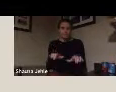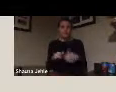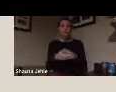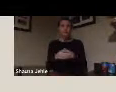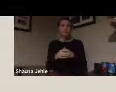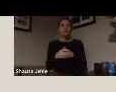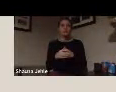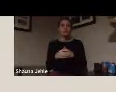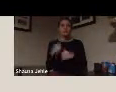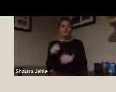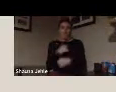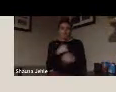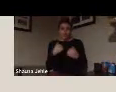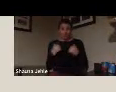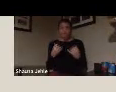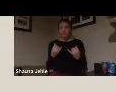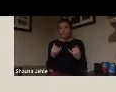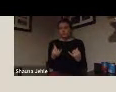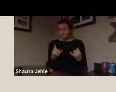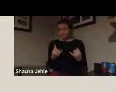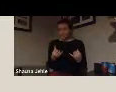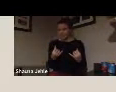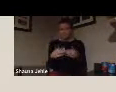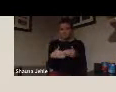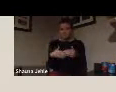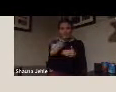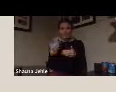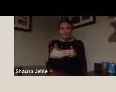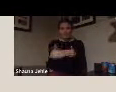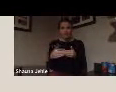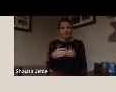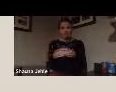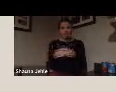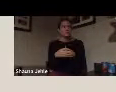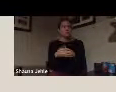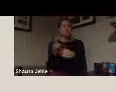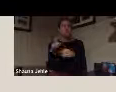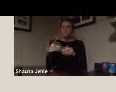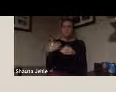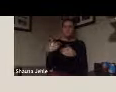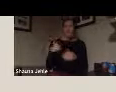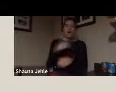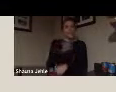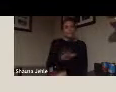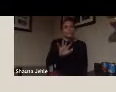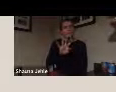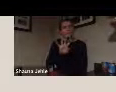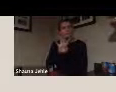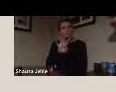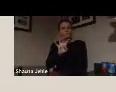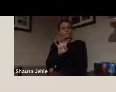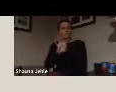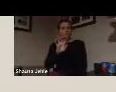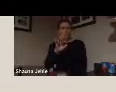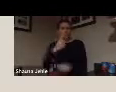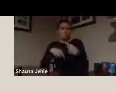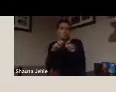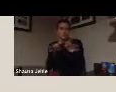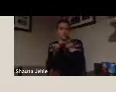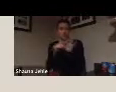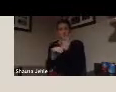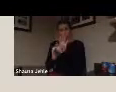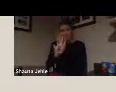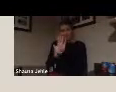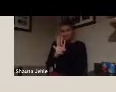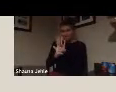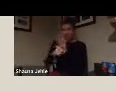are currently, go to the next slide. There's currently about 400 sign languages that are identified that need a